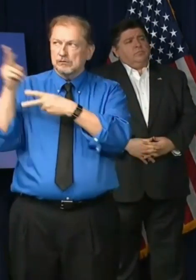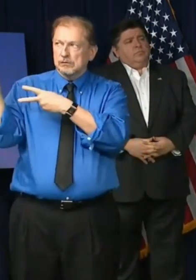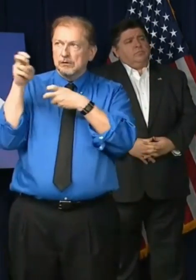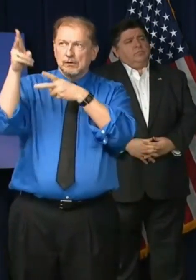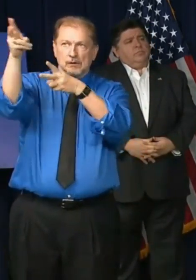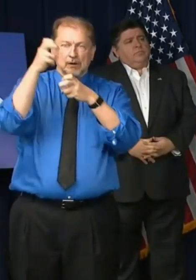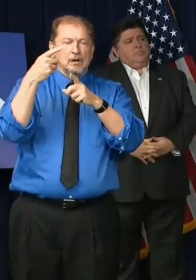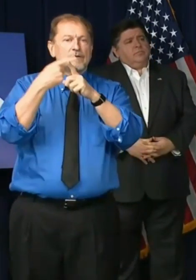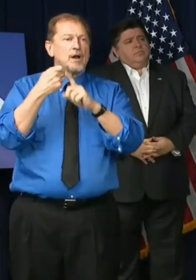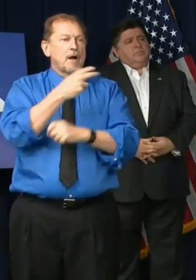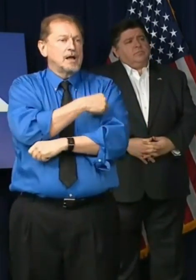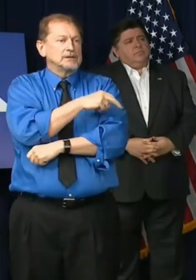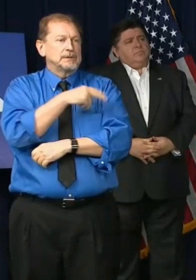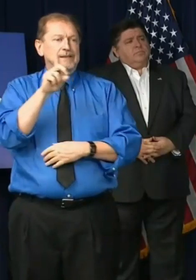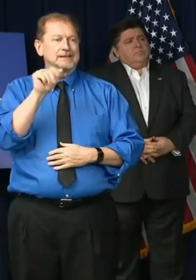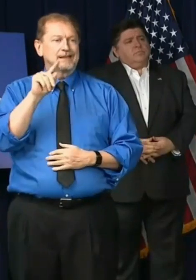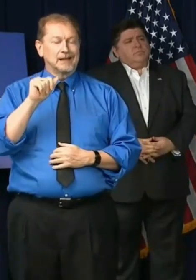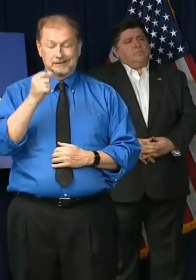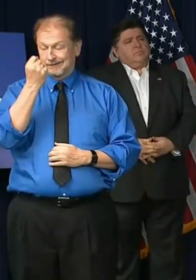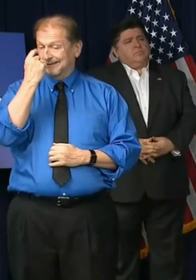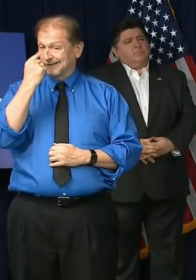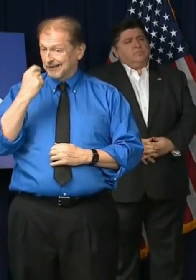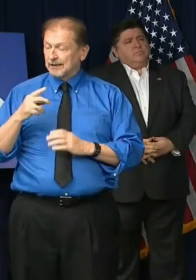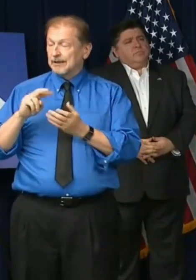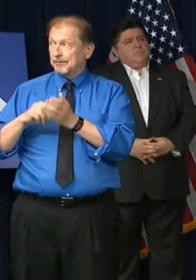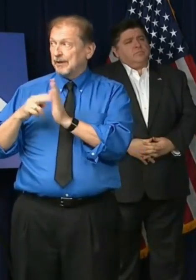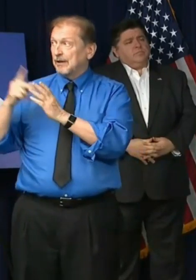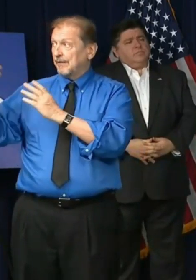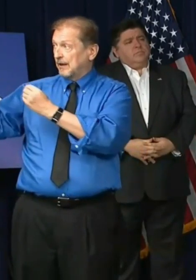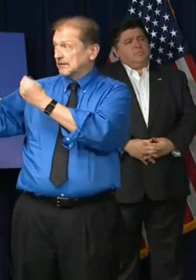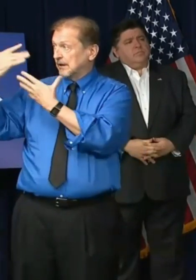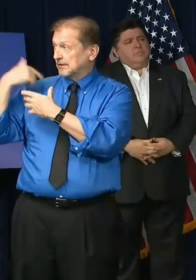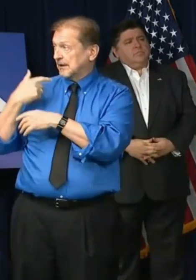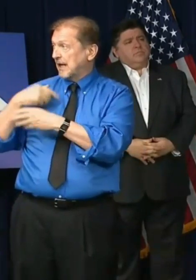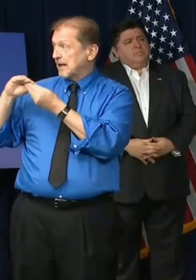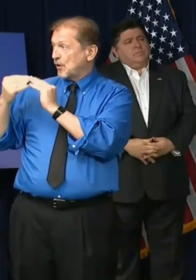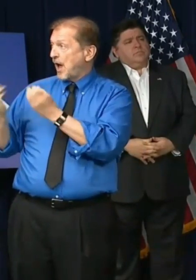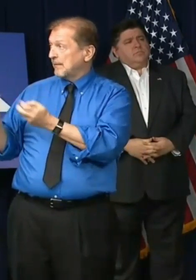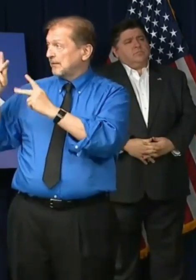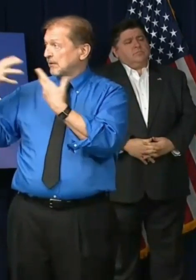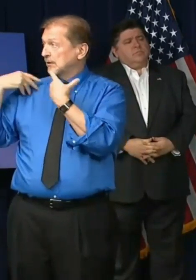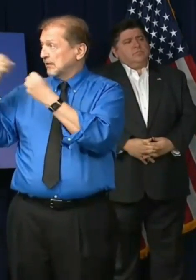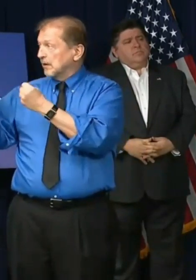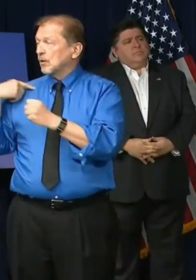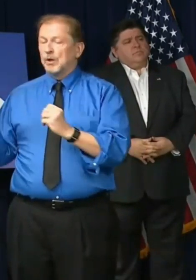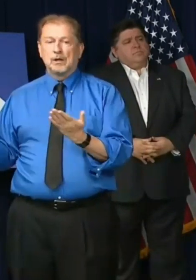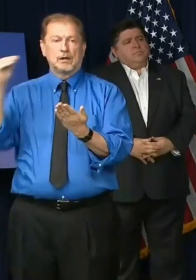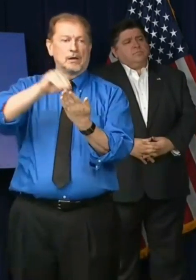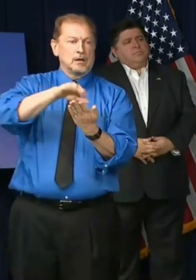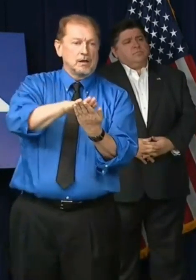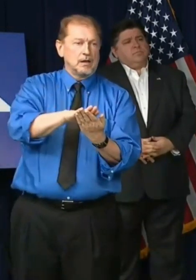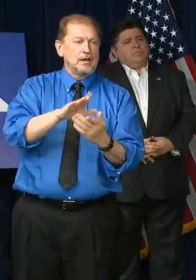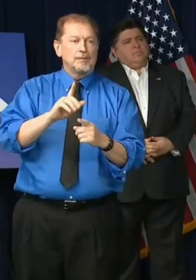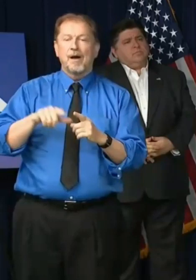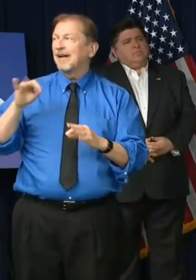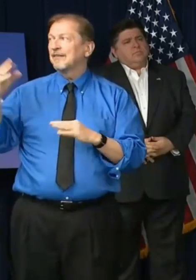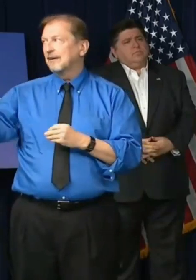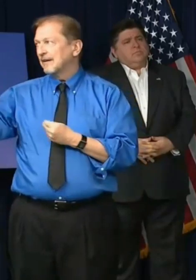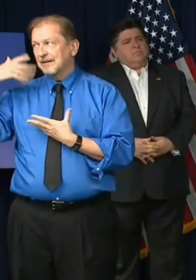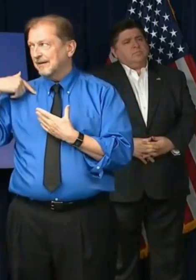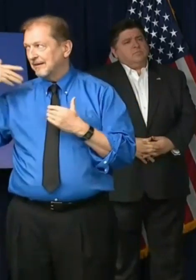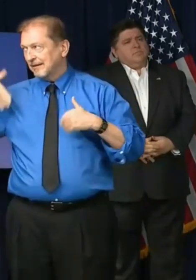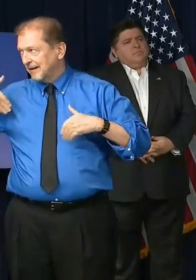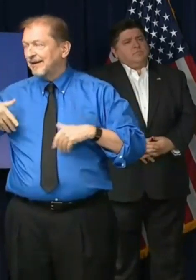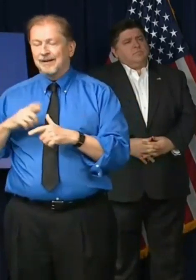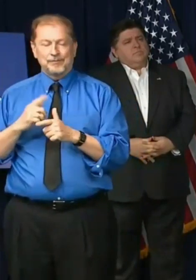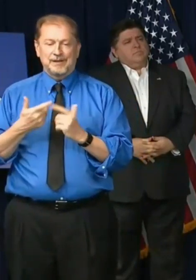that is something, again, that we have to have the input before we can put the output. And so when we have missing pieces of data, and if you